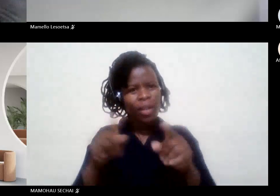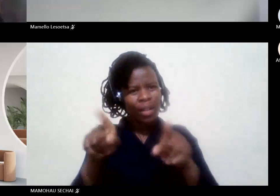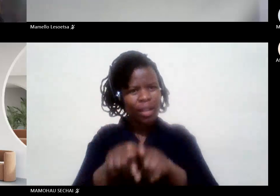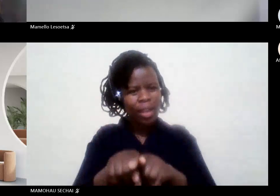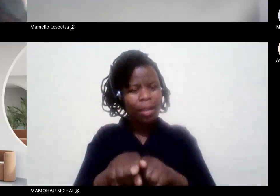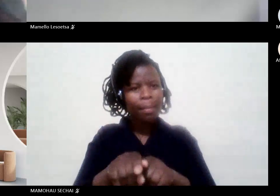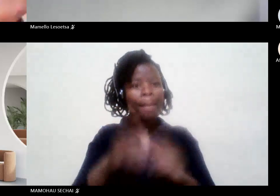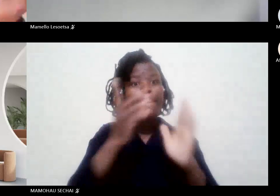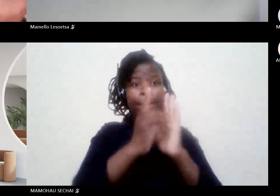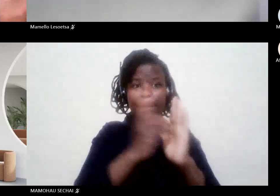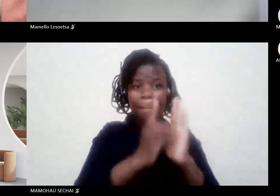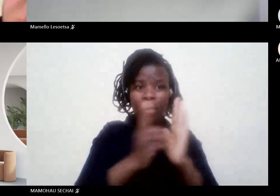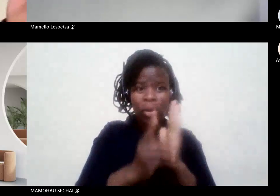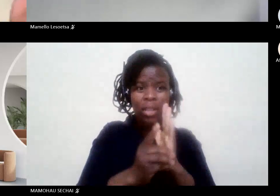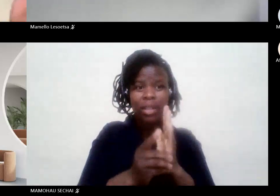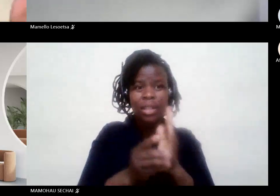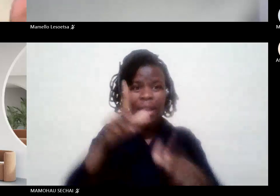at